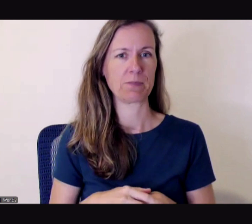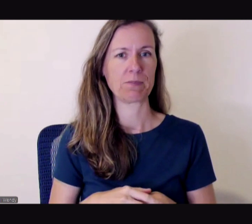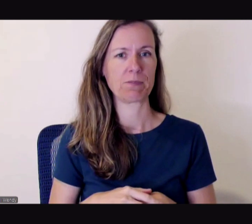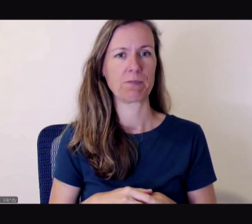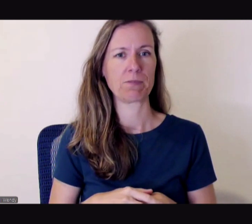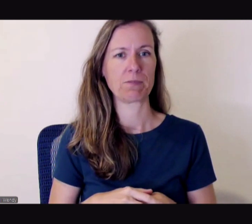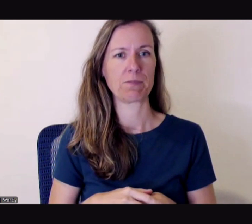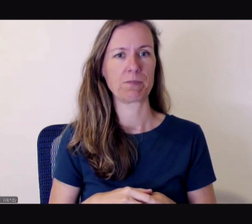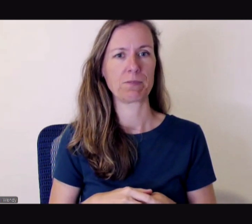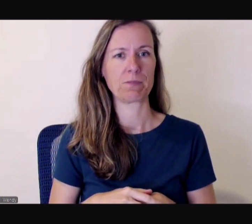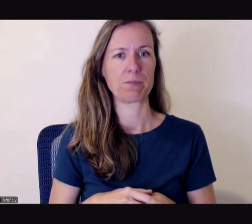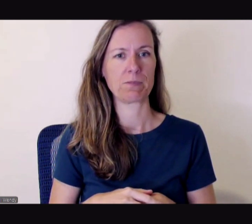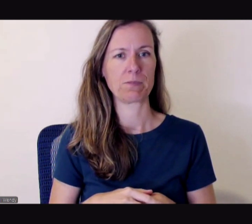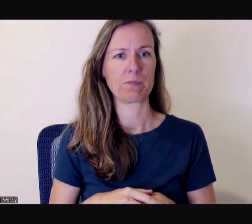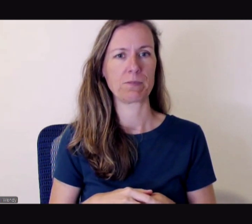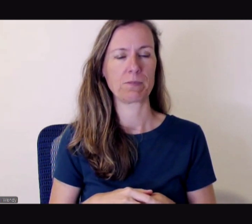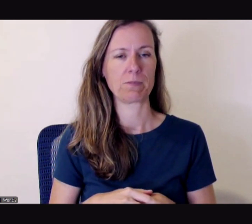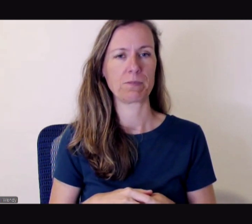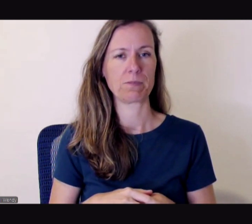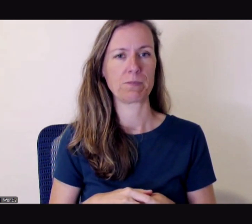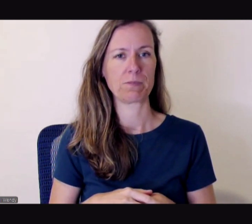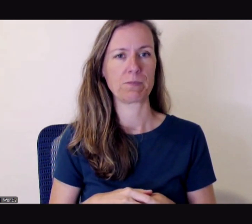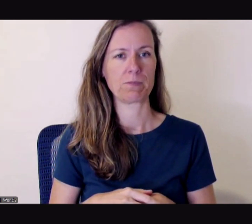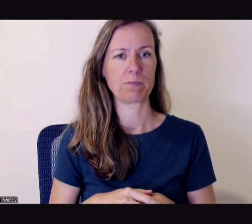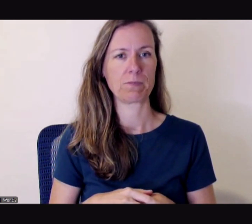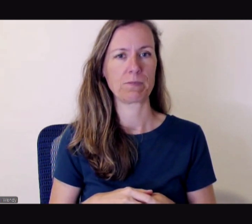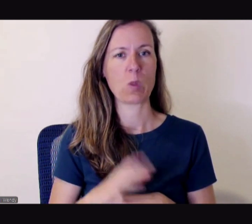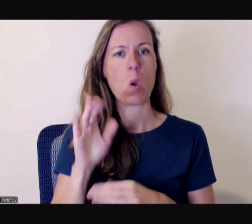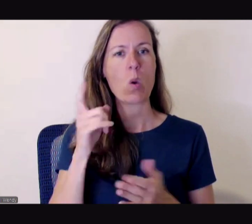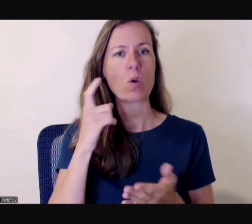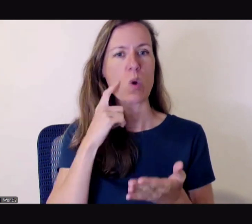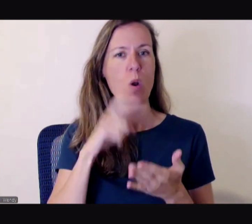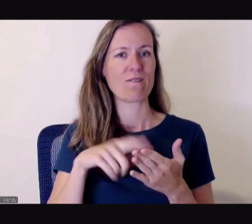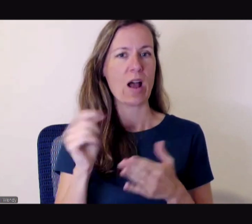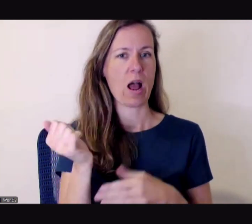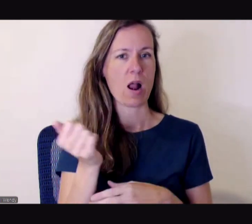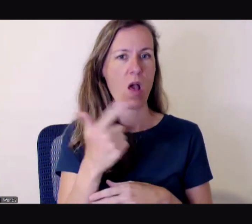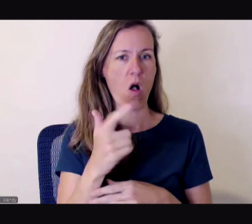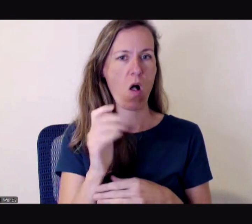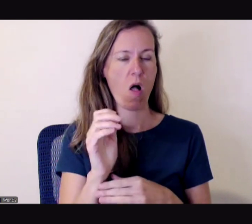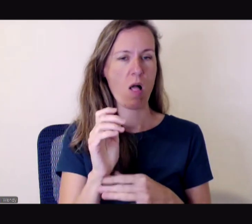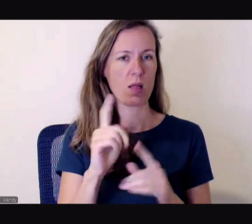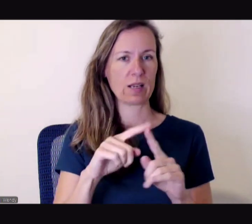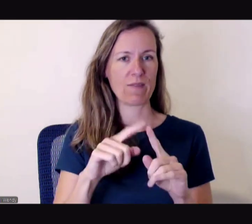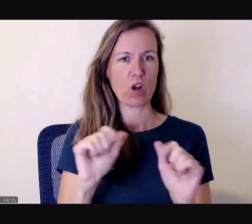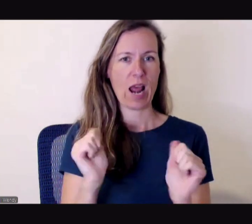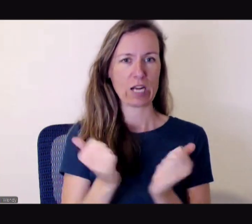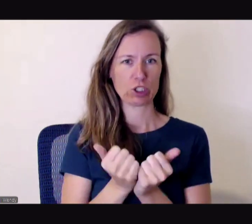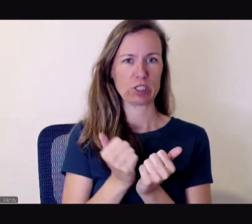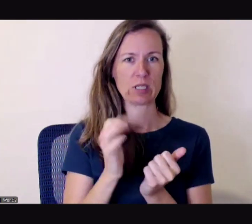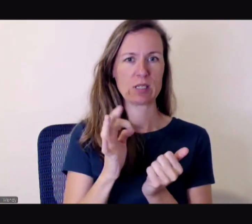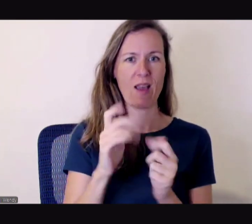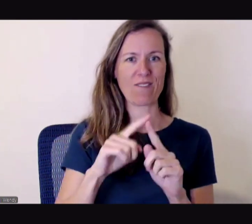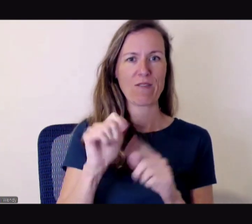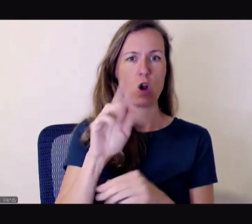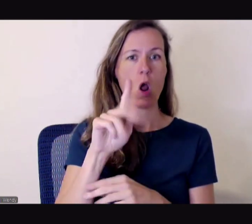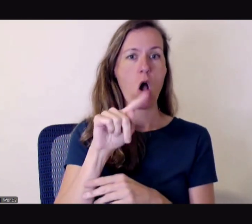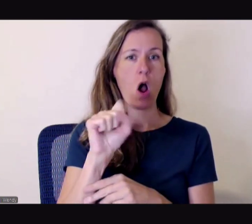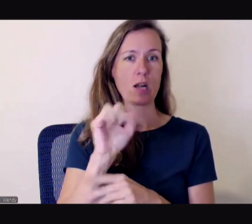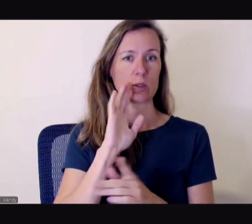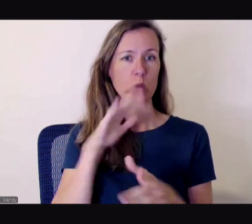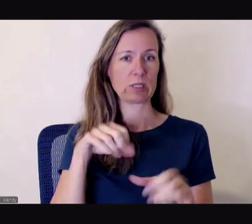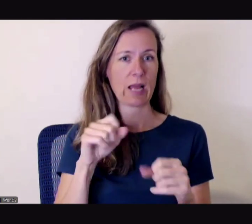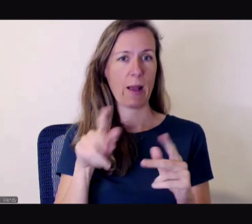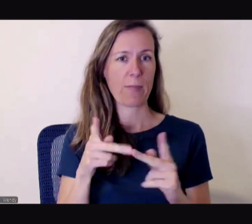training manuals, so we have already audited our own, and we're ready for that when it occurs. Myself, Sergeant Byler, and